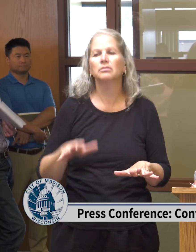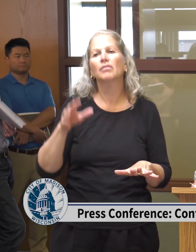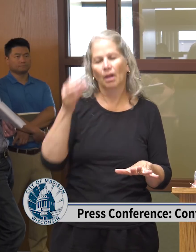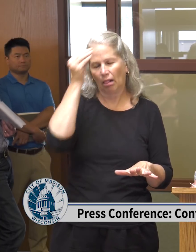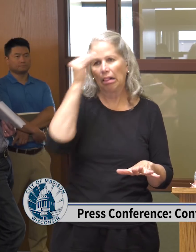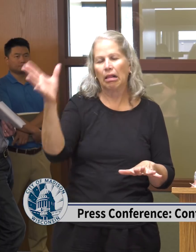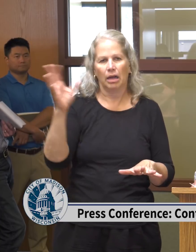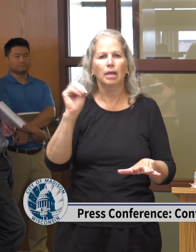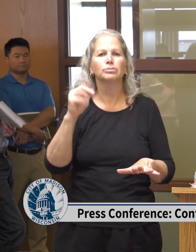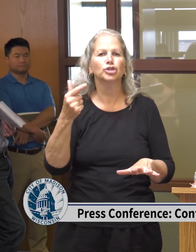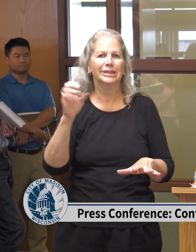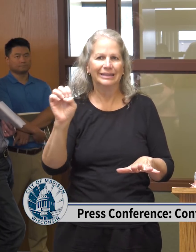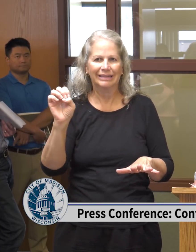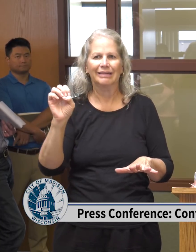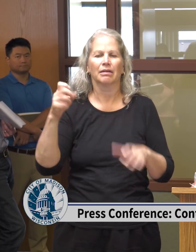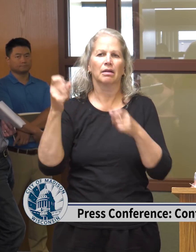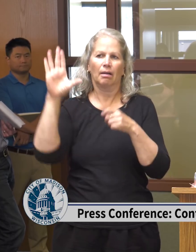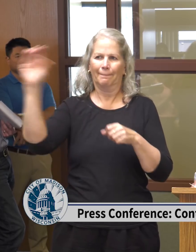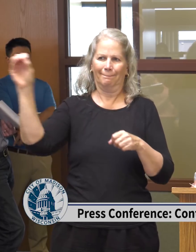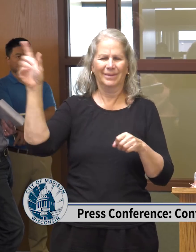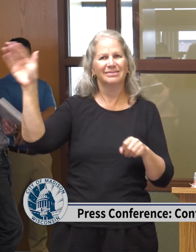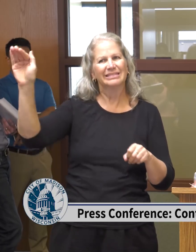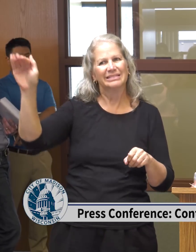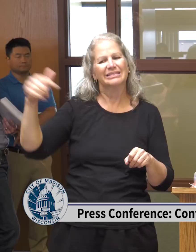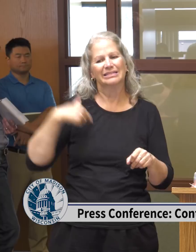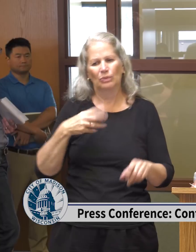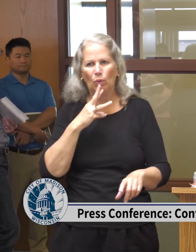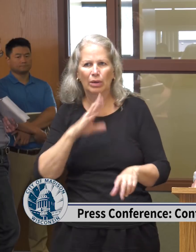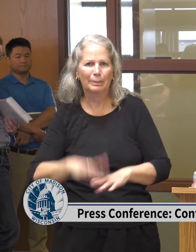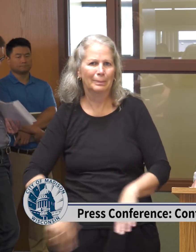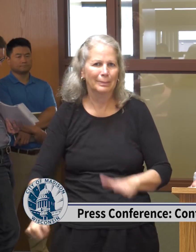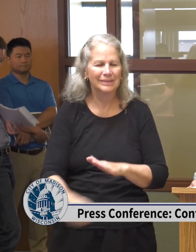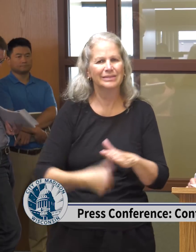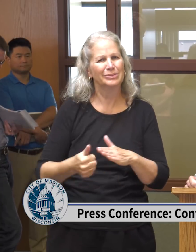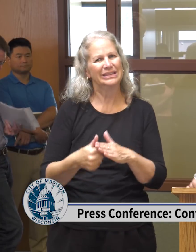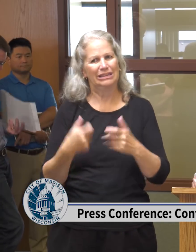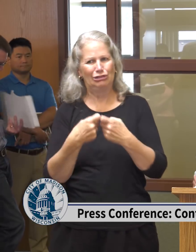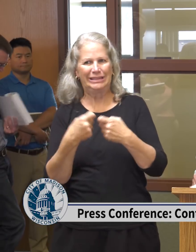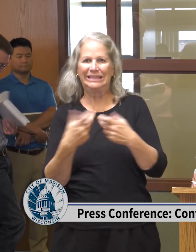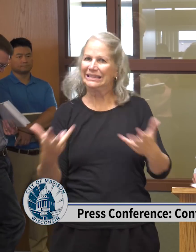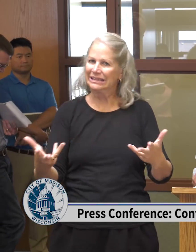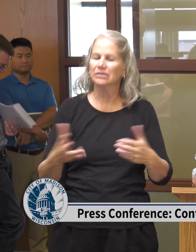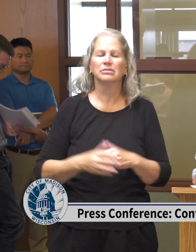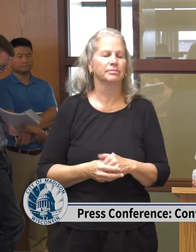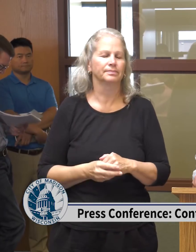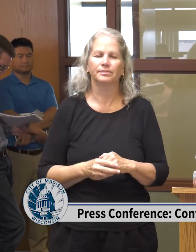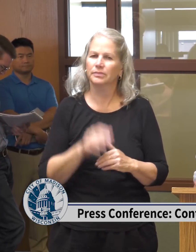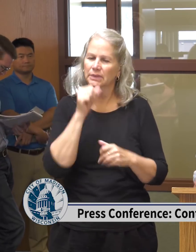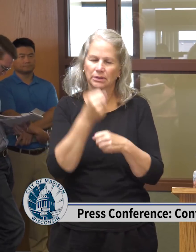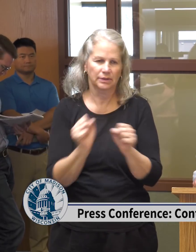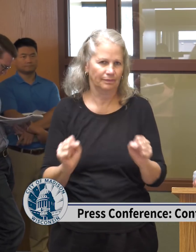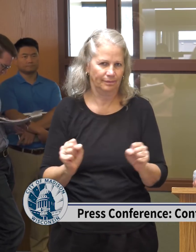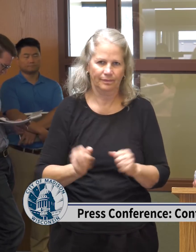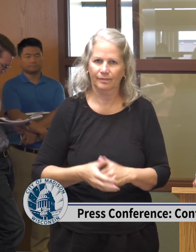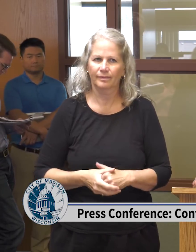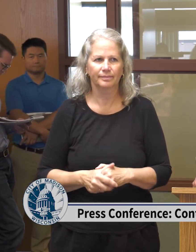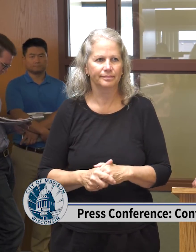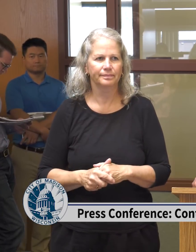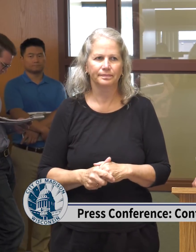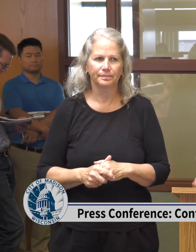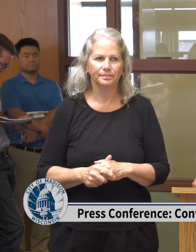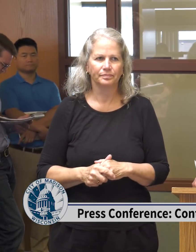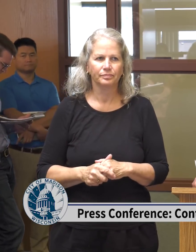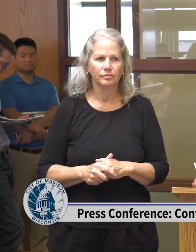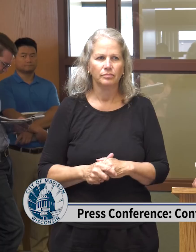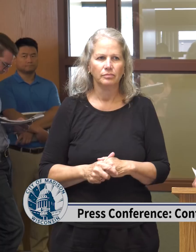Might add that we didn't get the high winds last night, and so we did not have major problems with trees